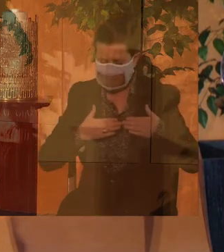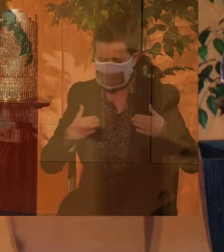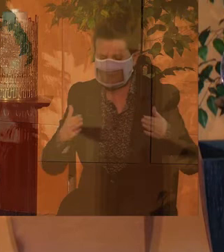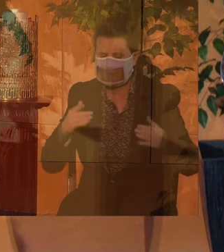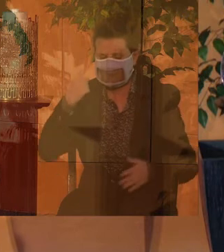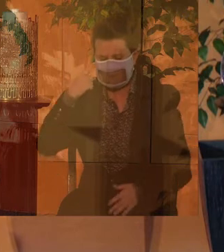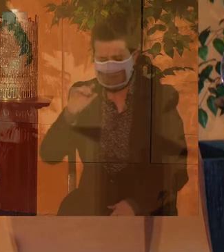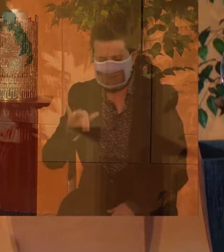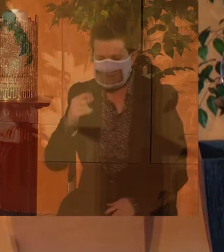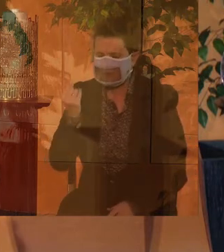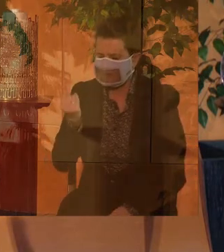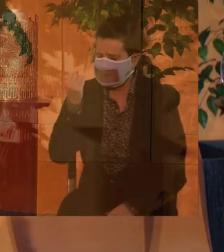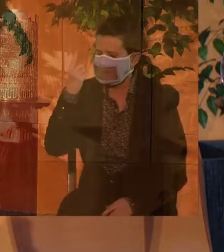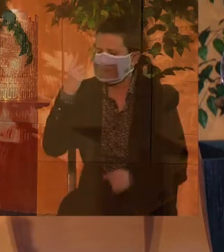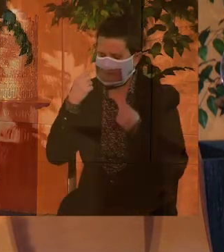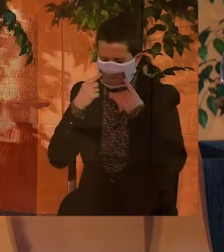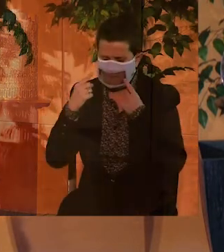that I am enough.